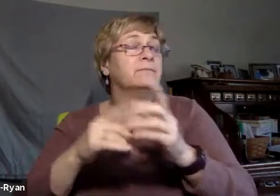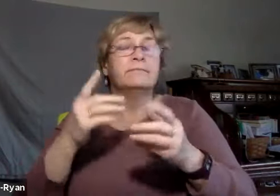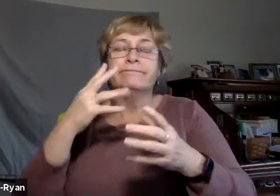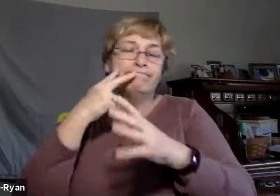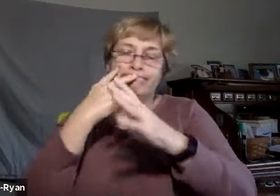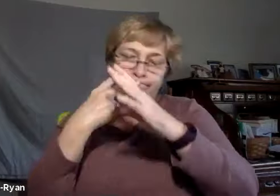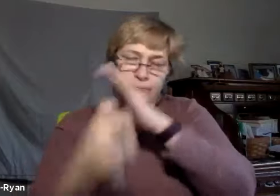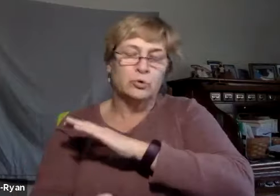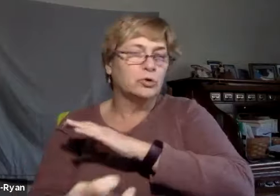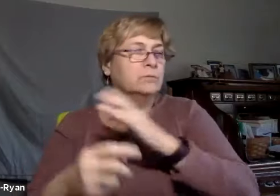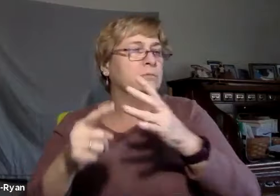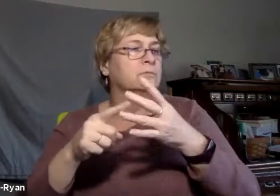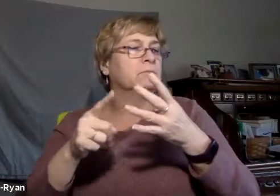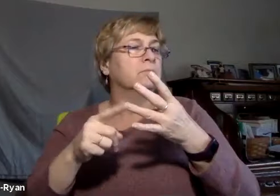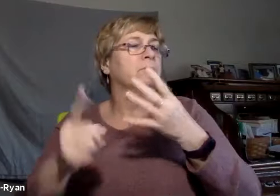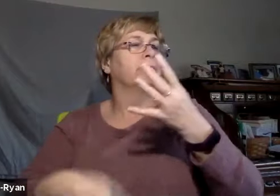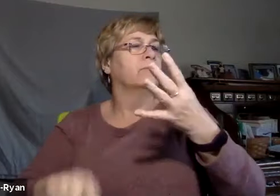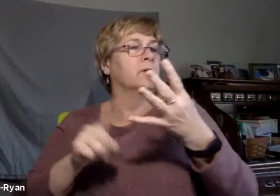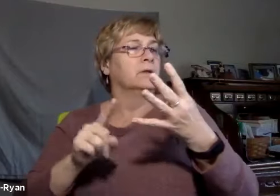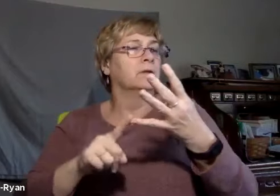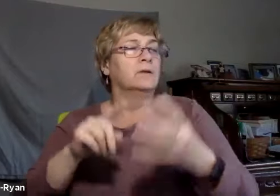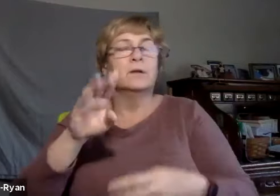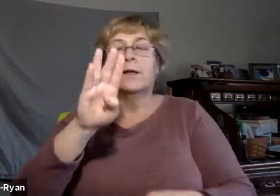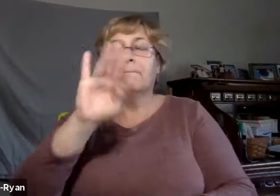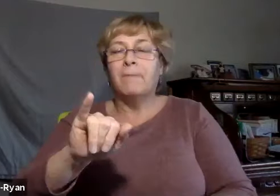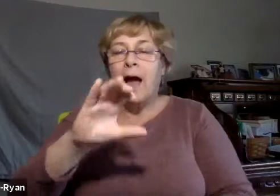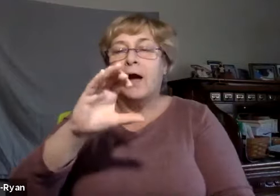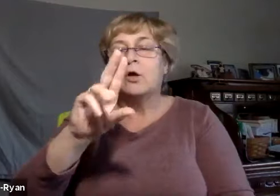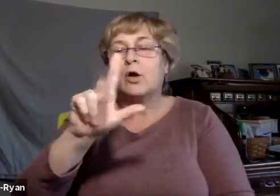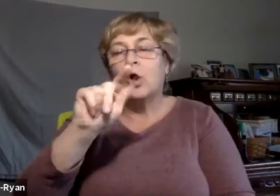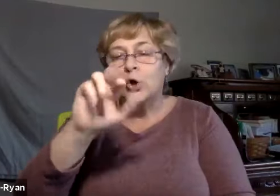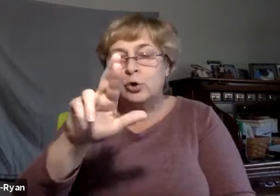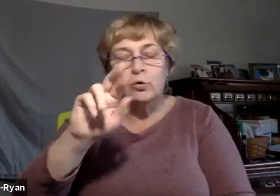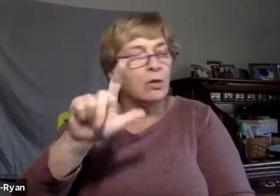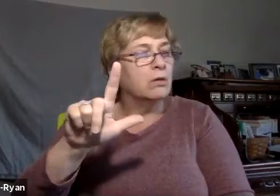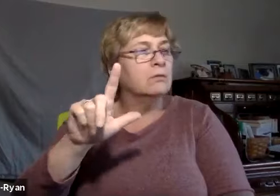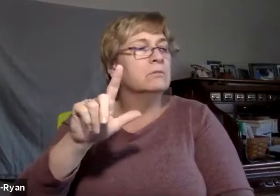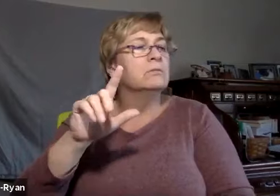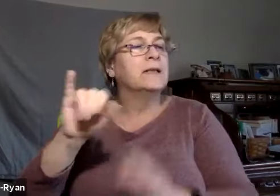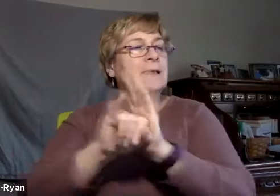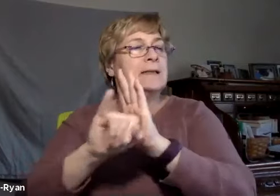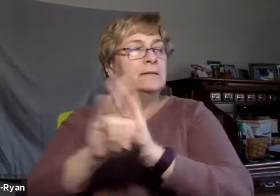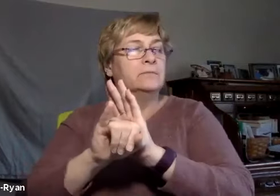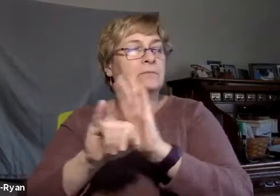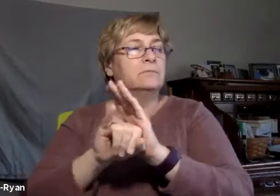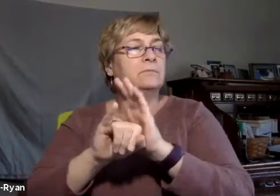deaf identity, and someone who is entrenched in the community. And someone else might